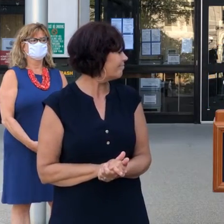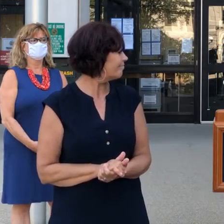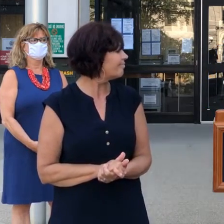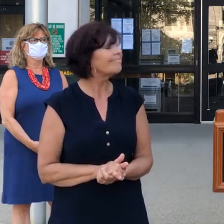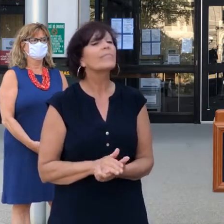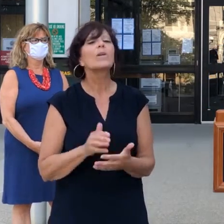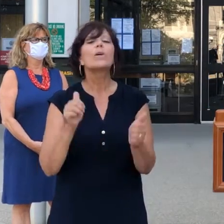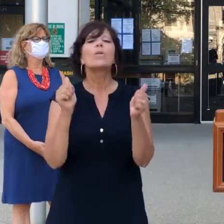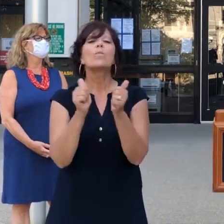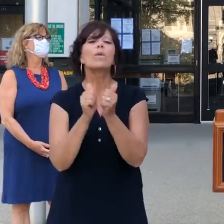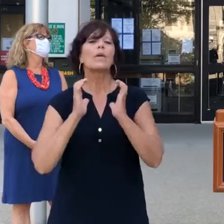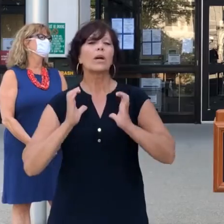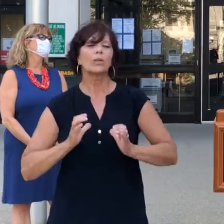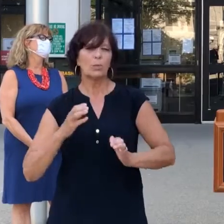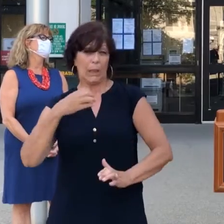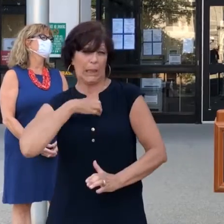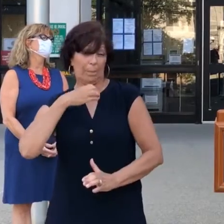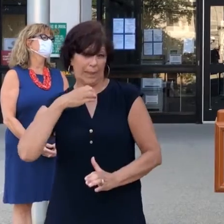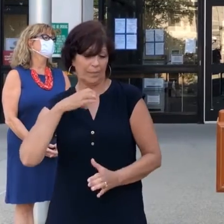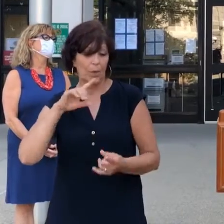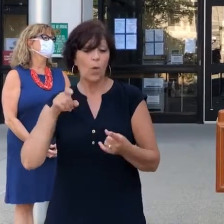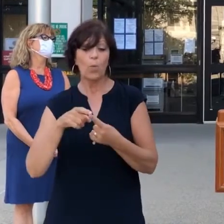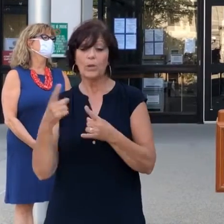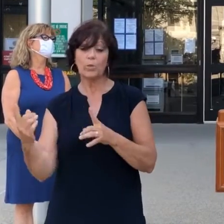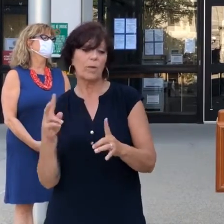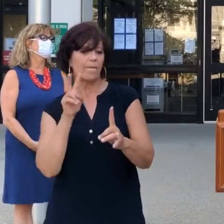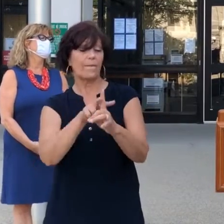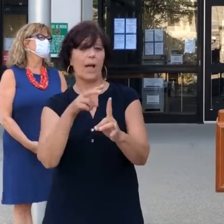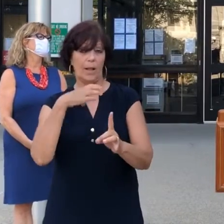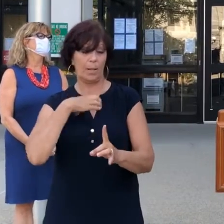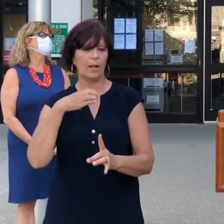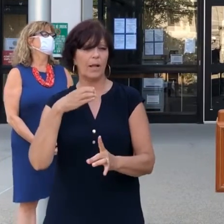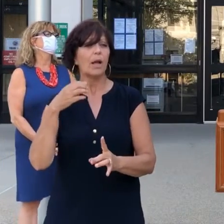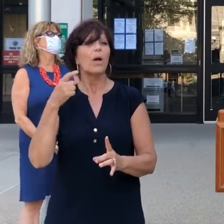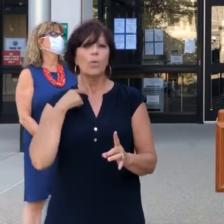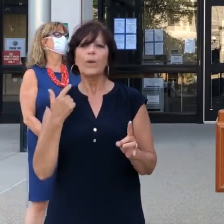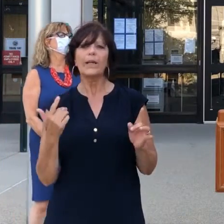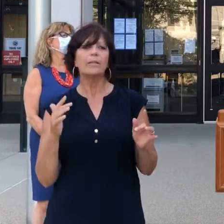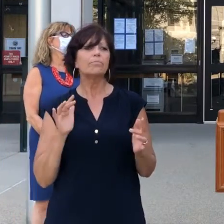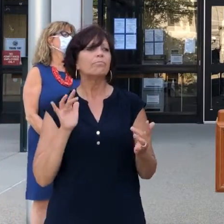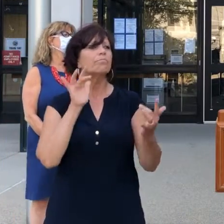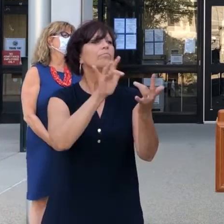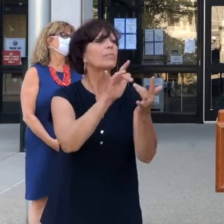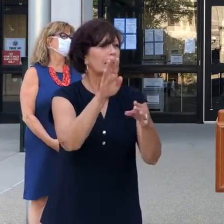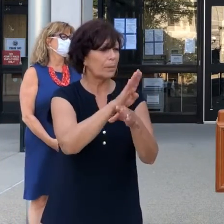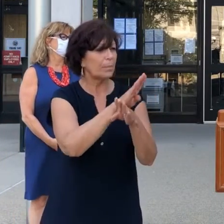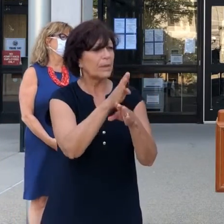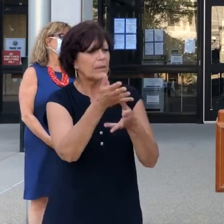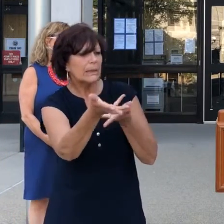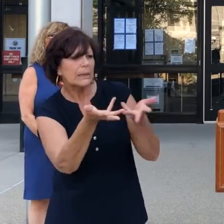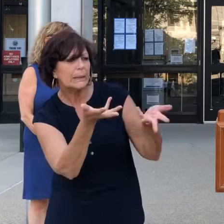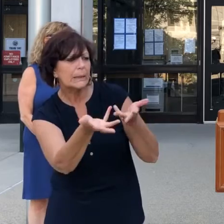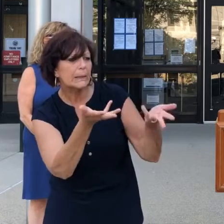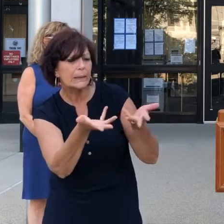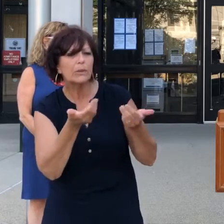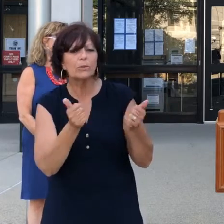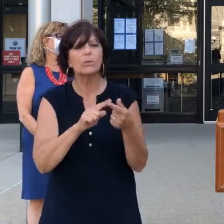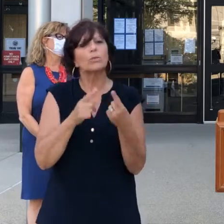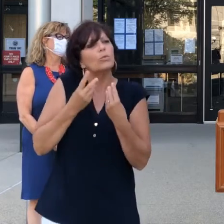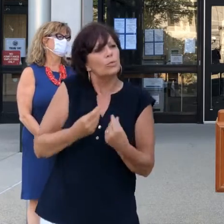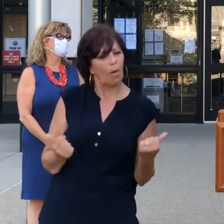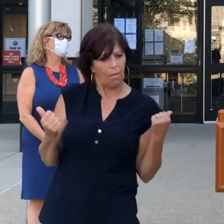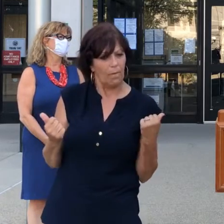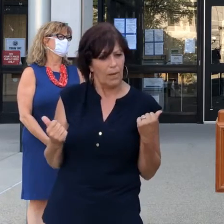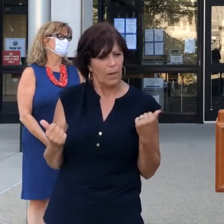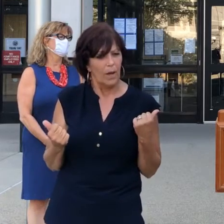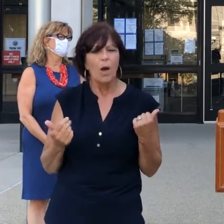In regards to the consumer complaints, when they've been filed, we do reach out to the business and work with them to try to mediate a resolution. So